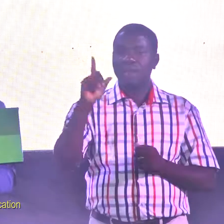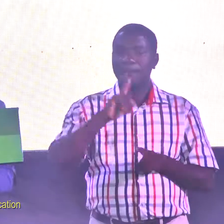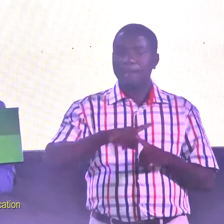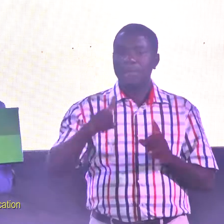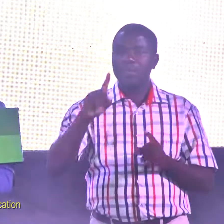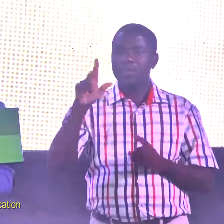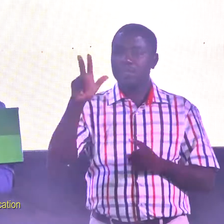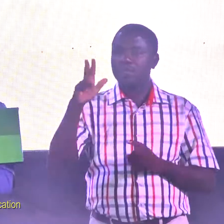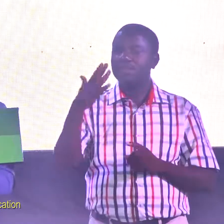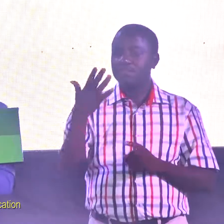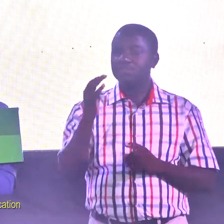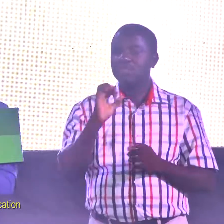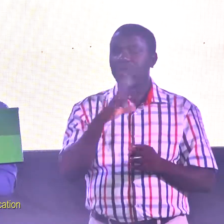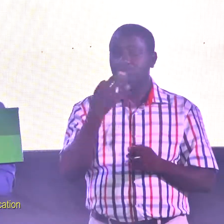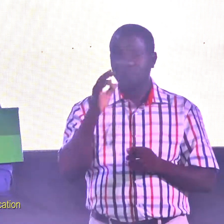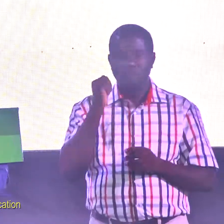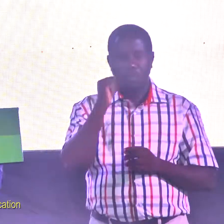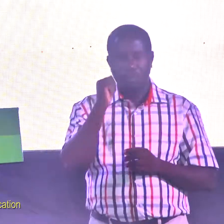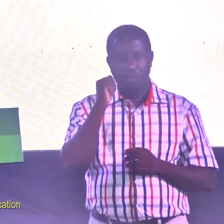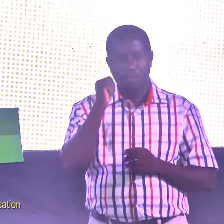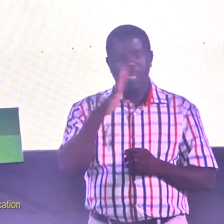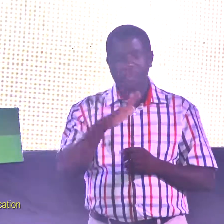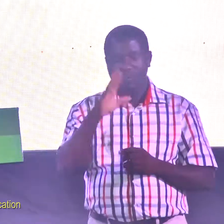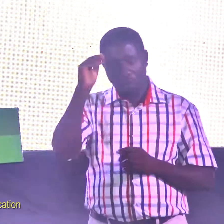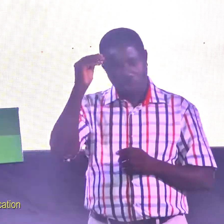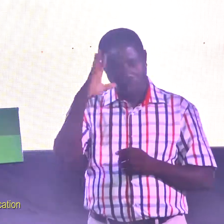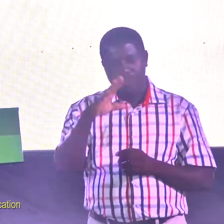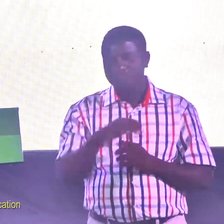49.65% males.